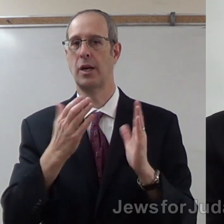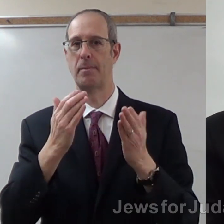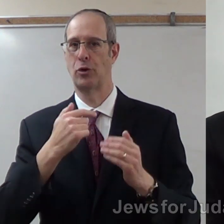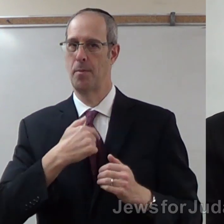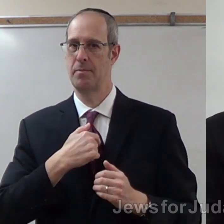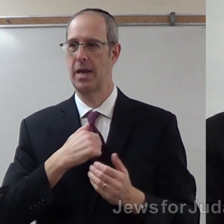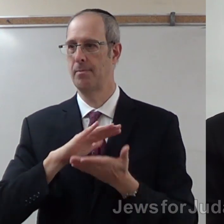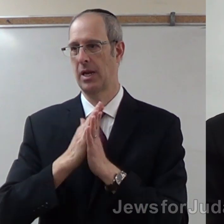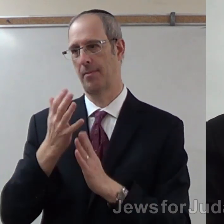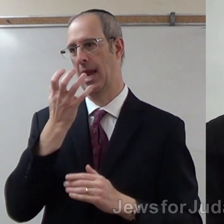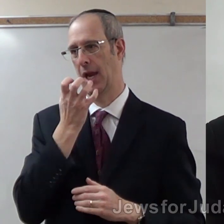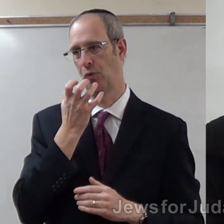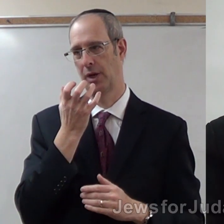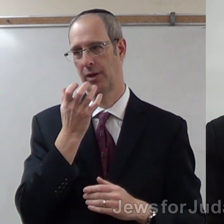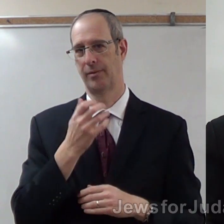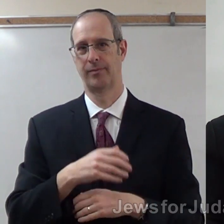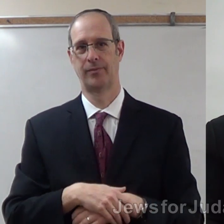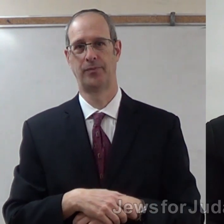angry.